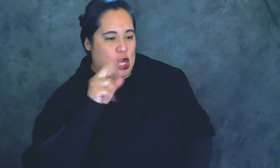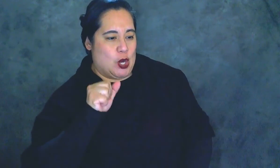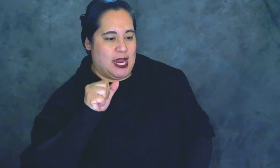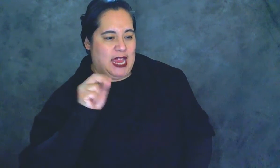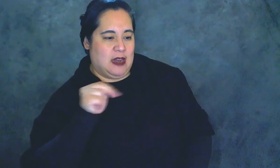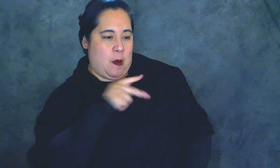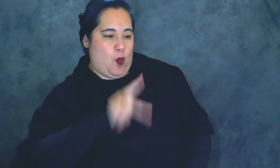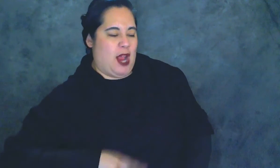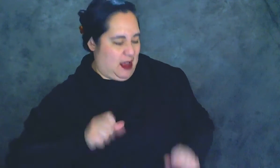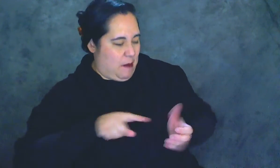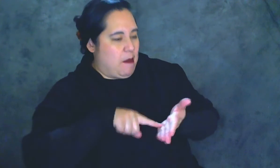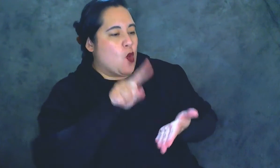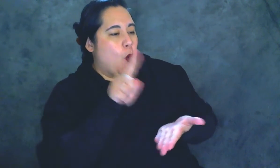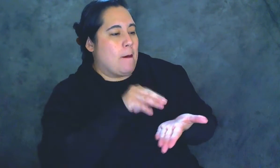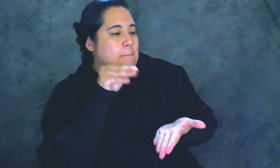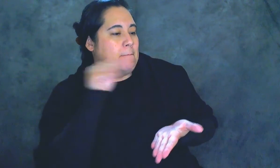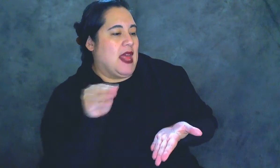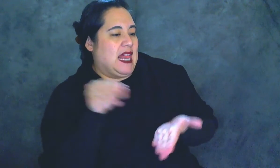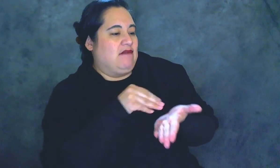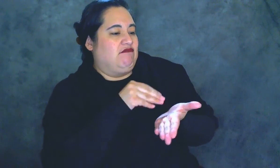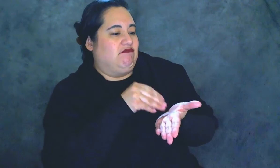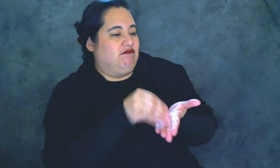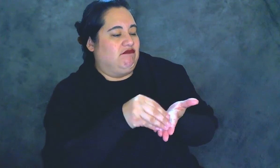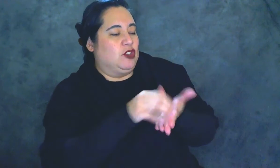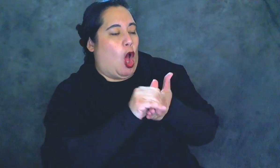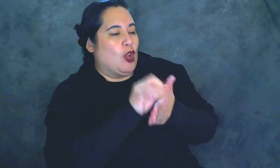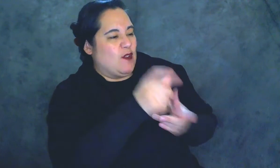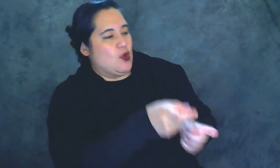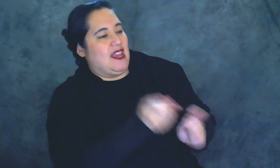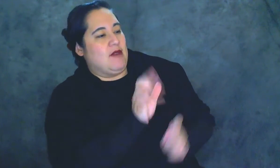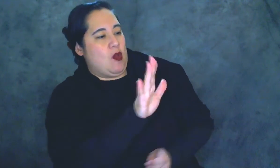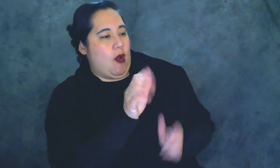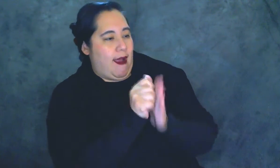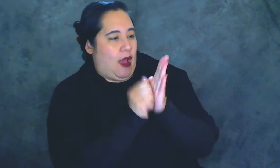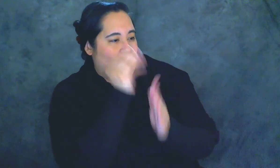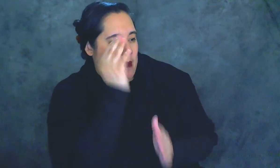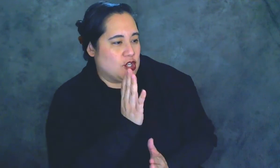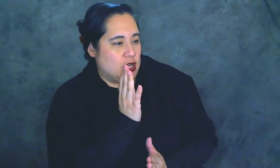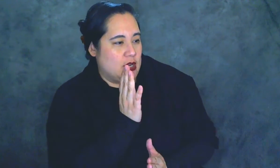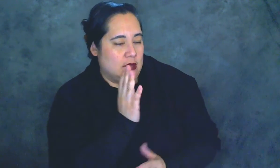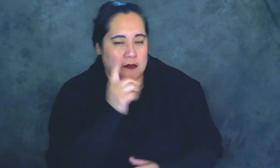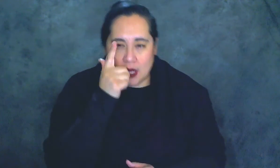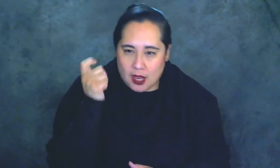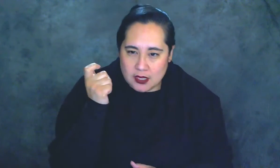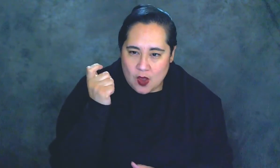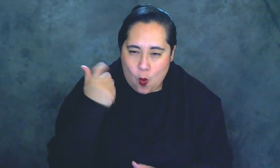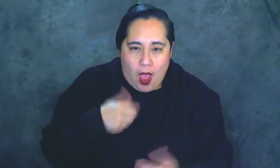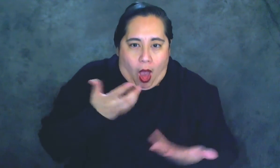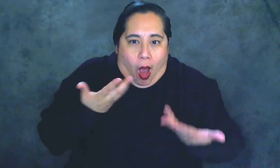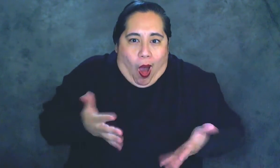can pay you $1 million if you give me your bank account information, because we have already overheard the